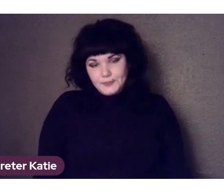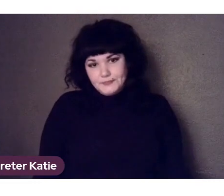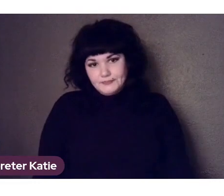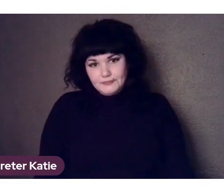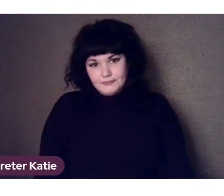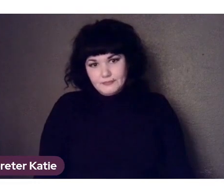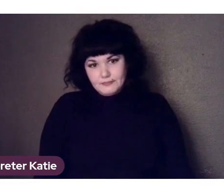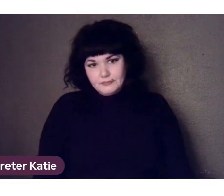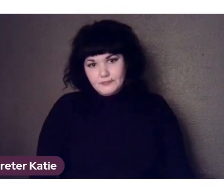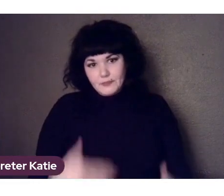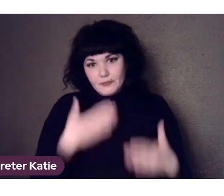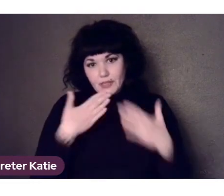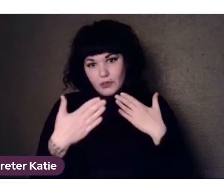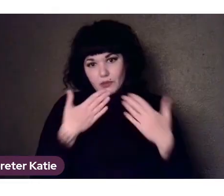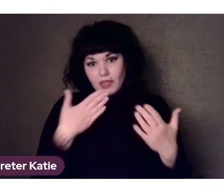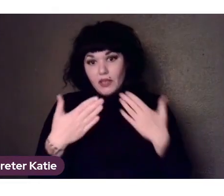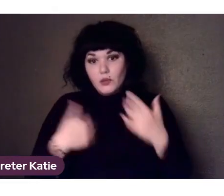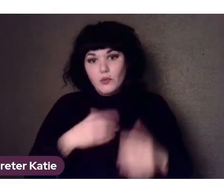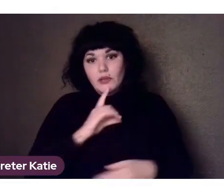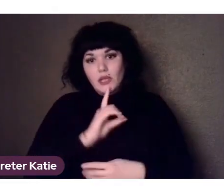Thank you. Thank you. And I really,